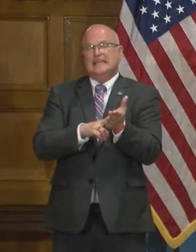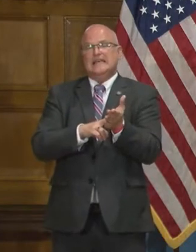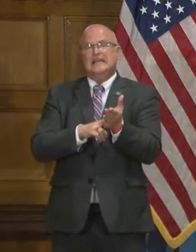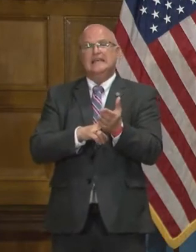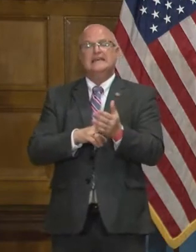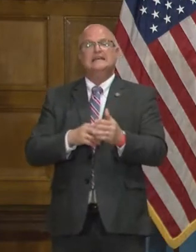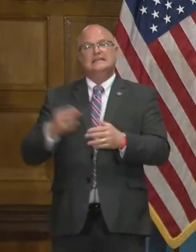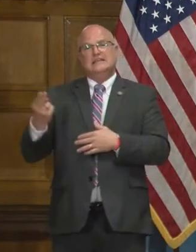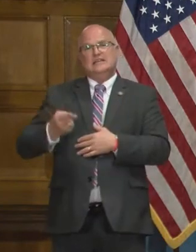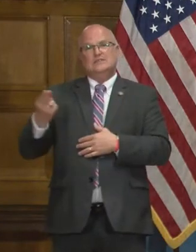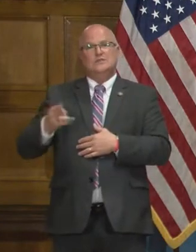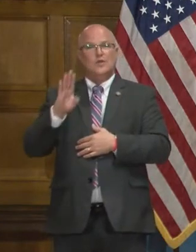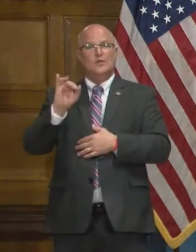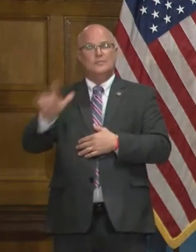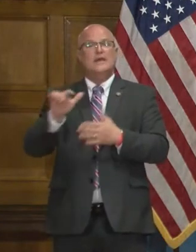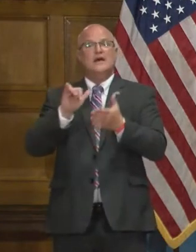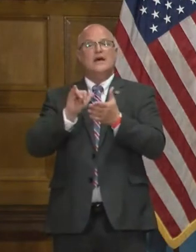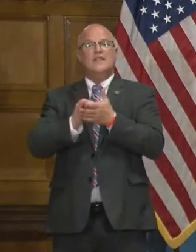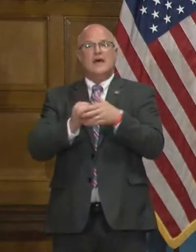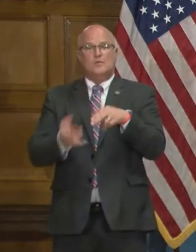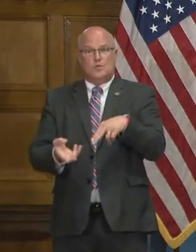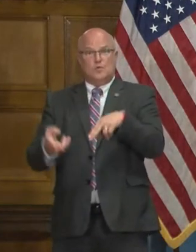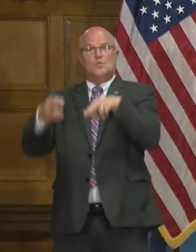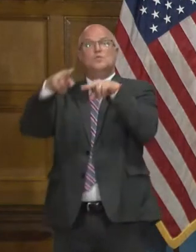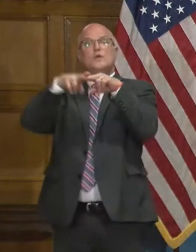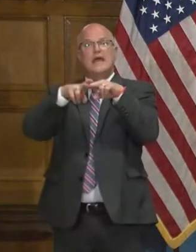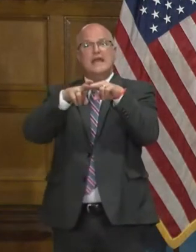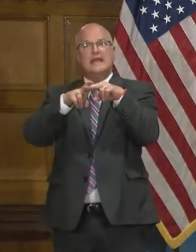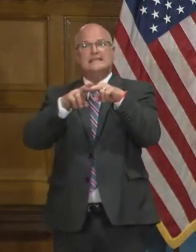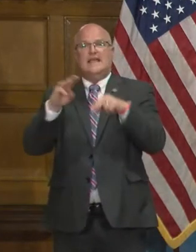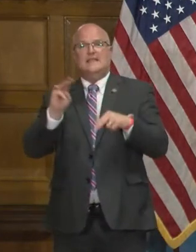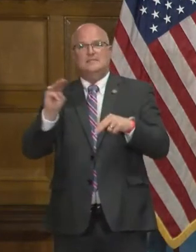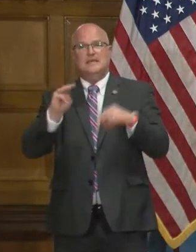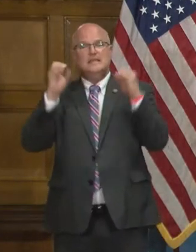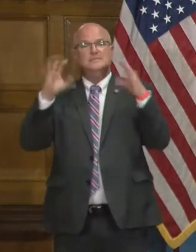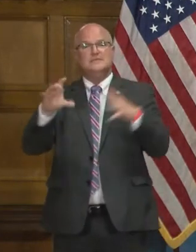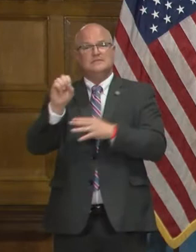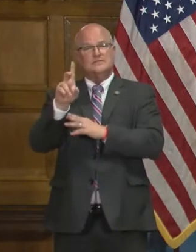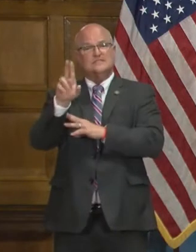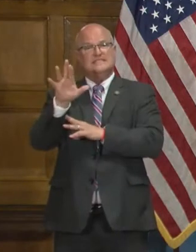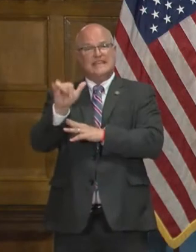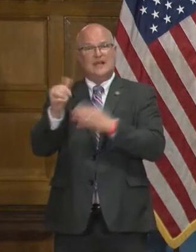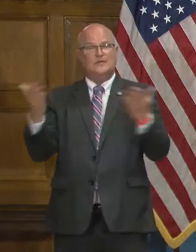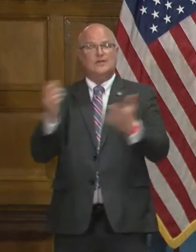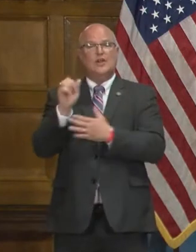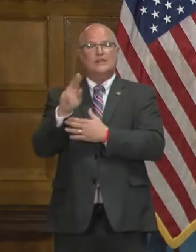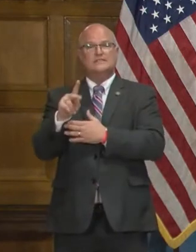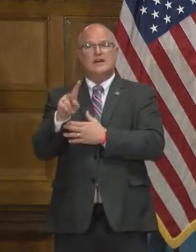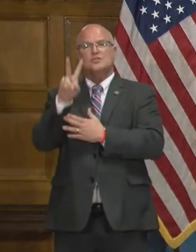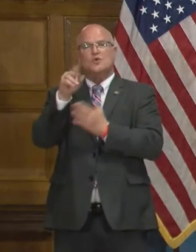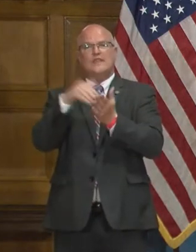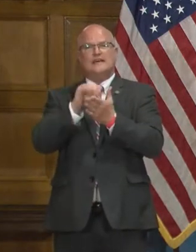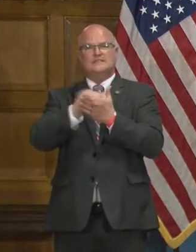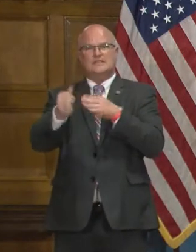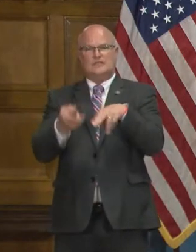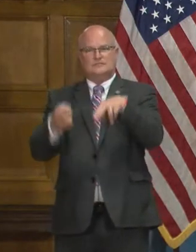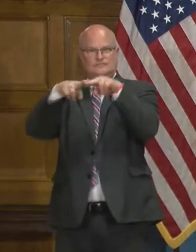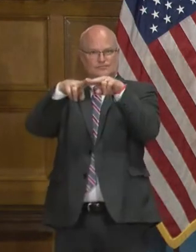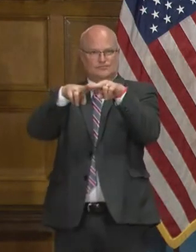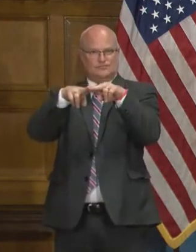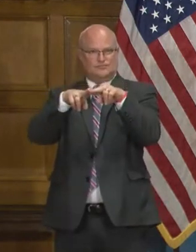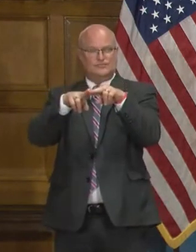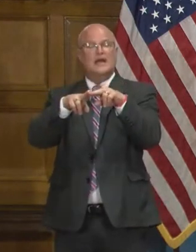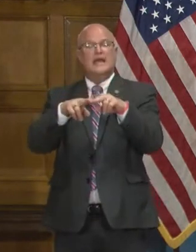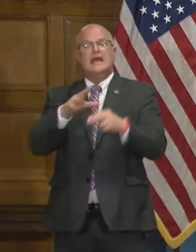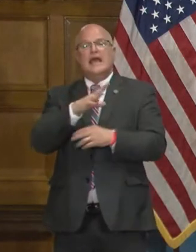a historic bill that will raise the median teacher salary in Arkansas by $2,000. It